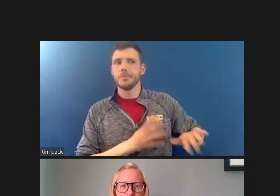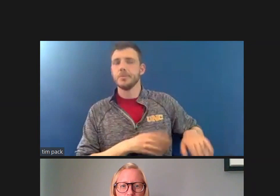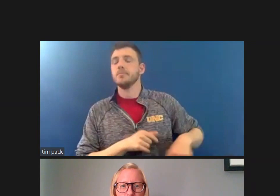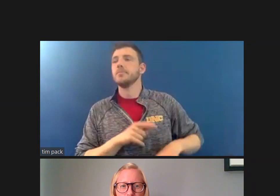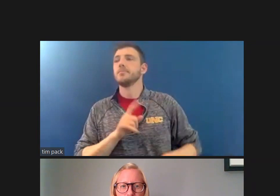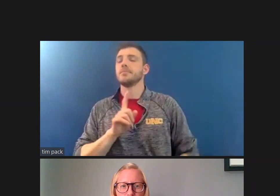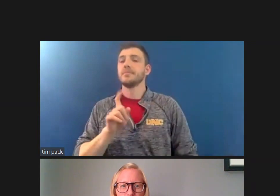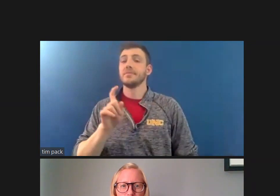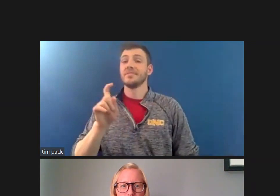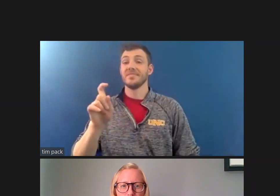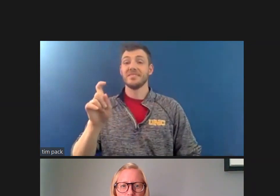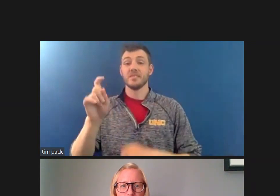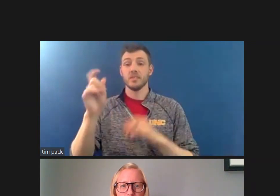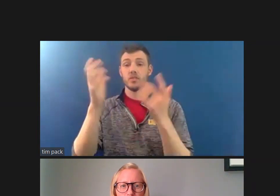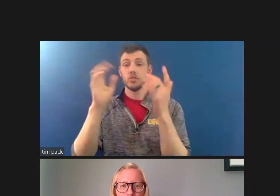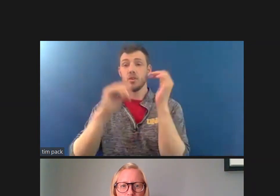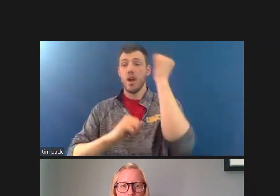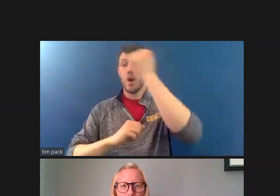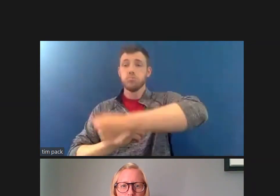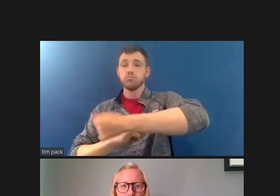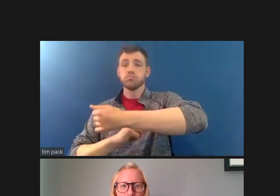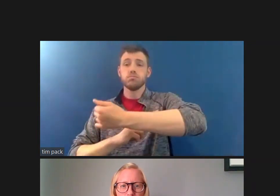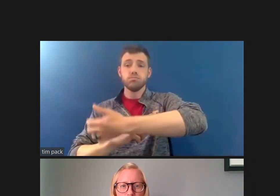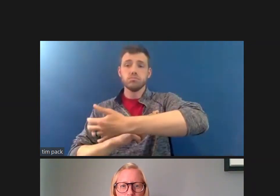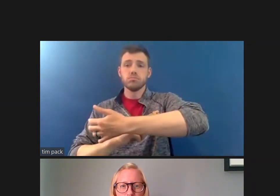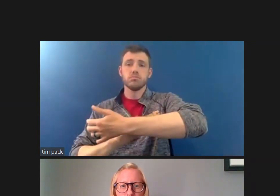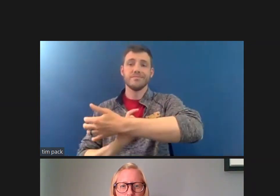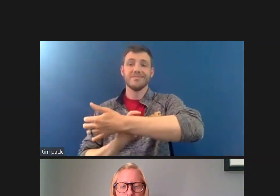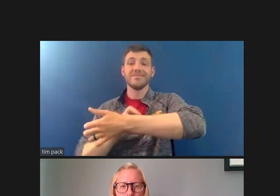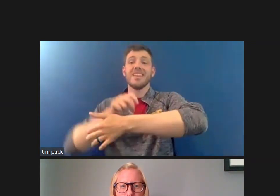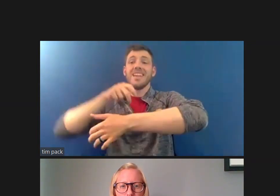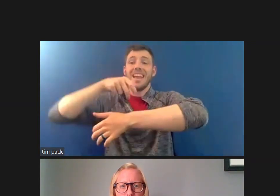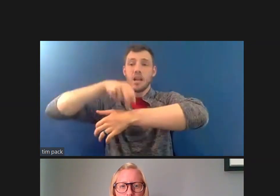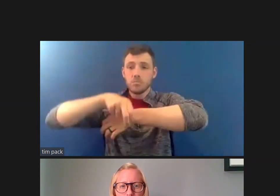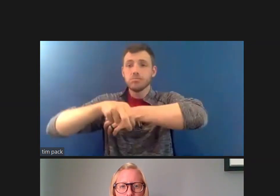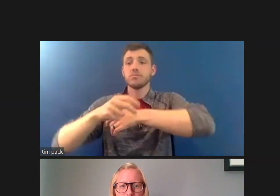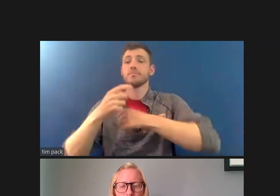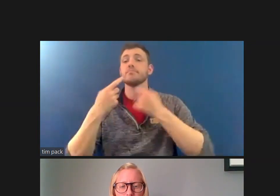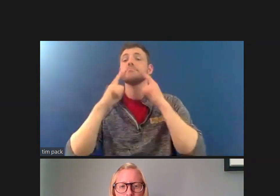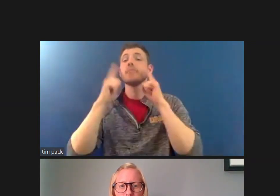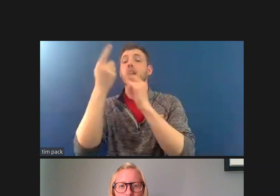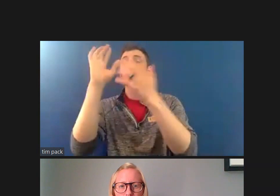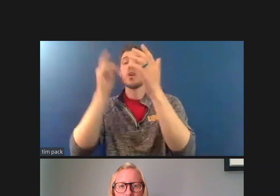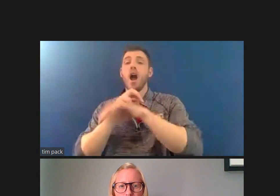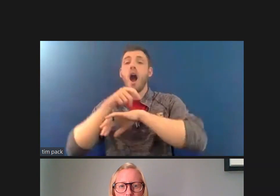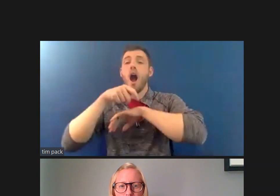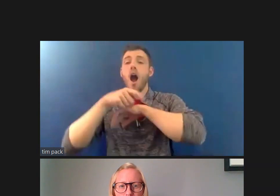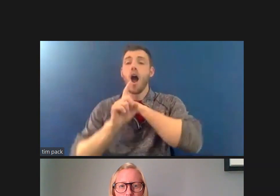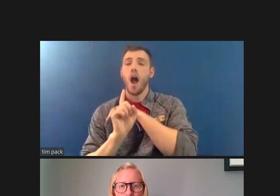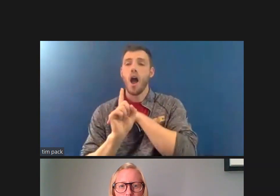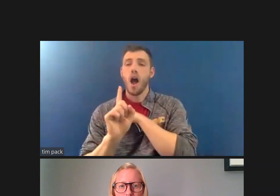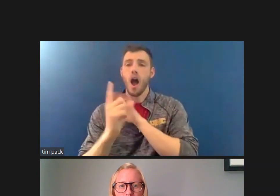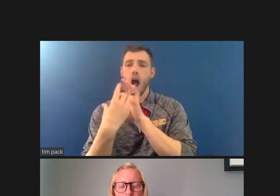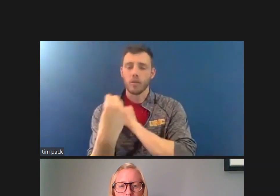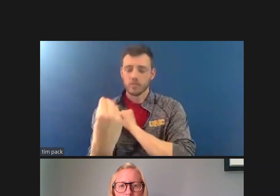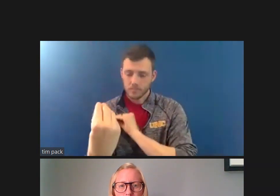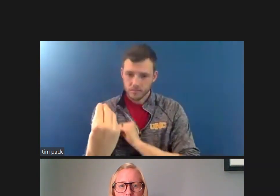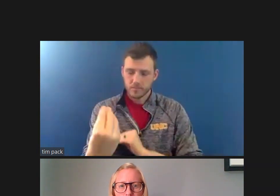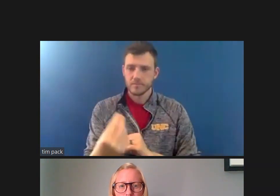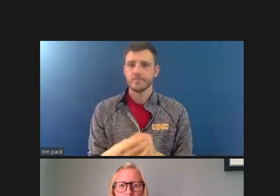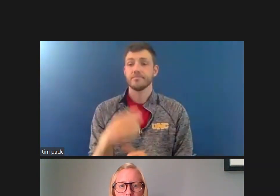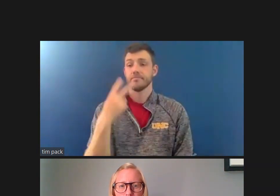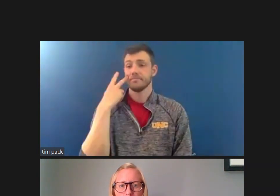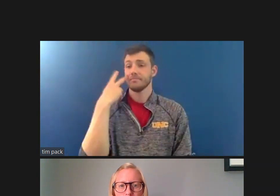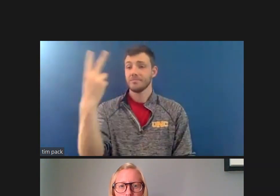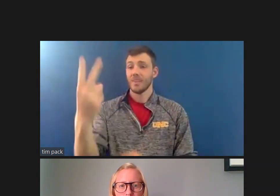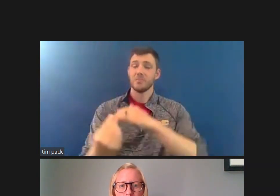trunk and was out of the jungle. The shore was fledged with palm trees. These stood or leaned or reclined against the